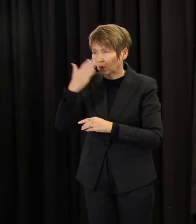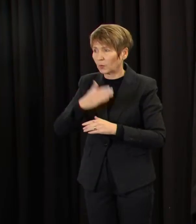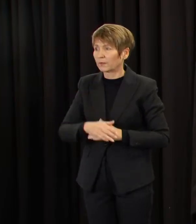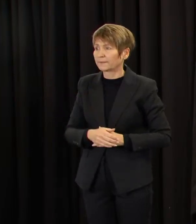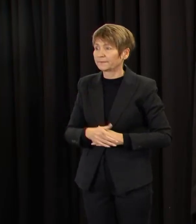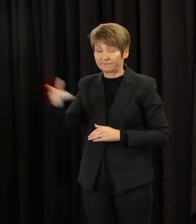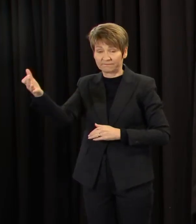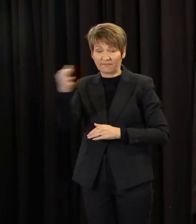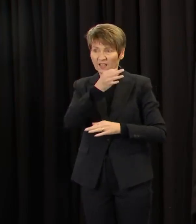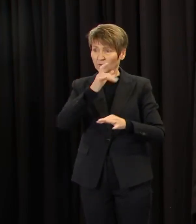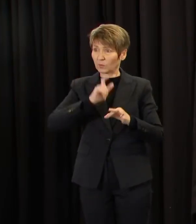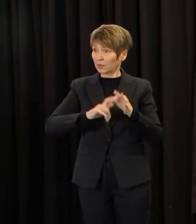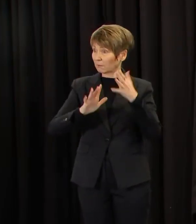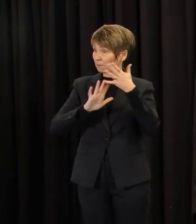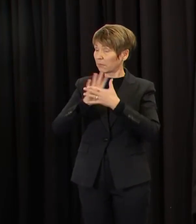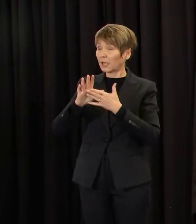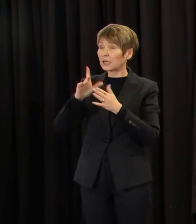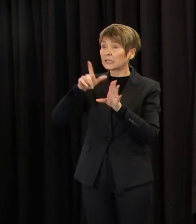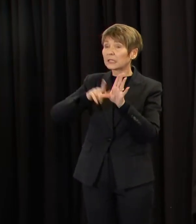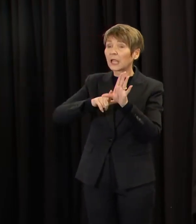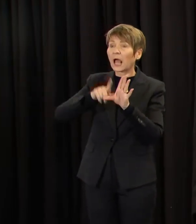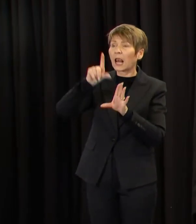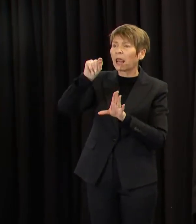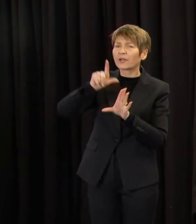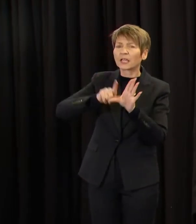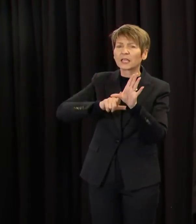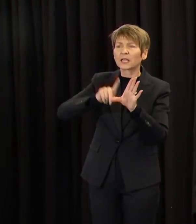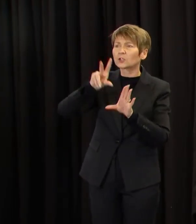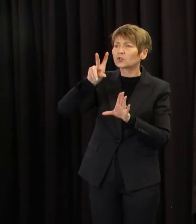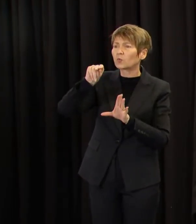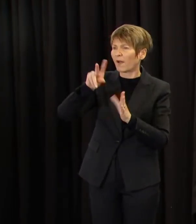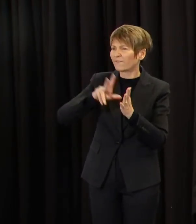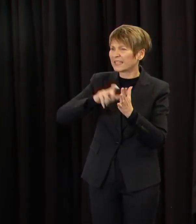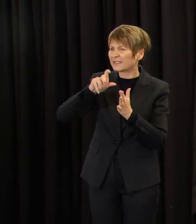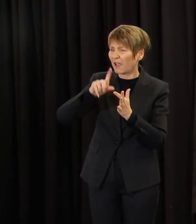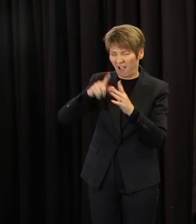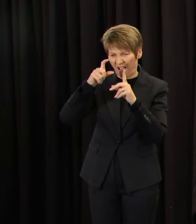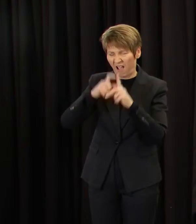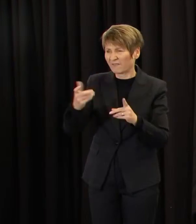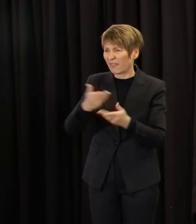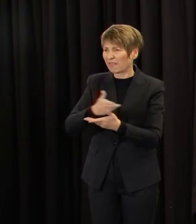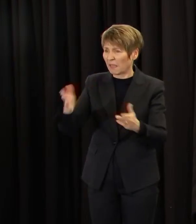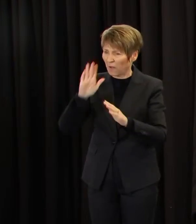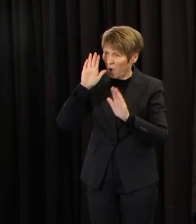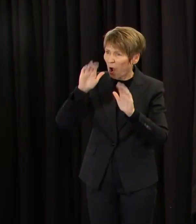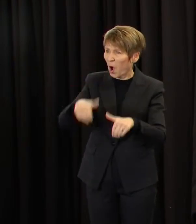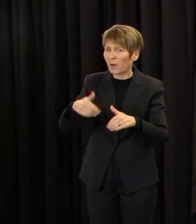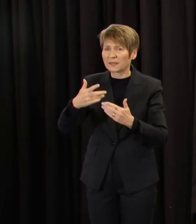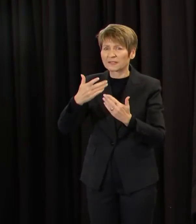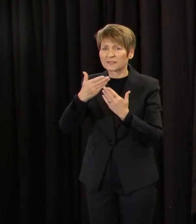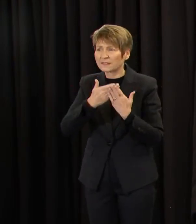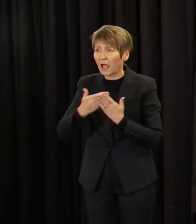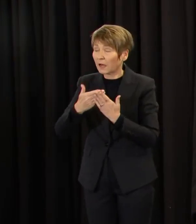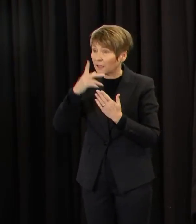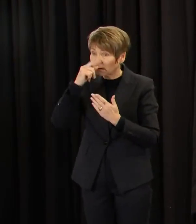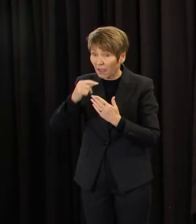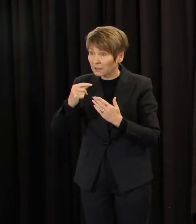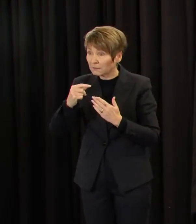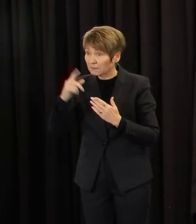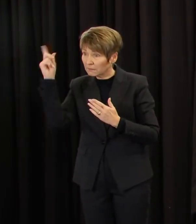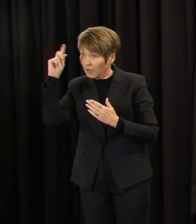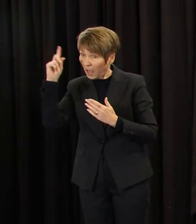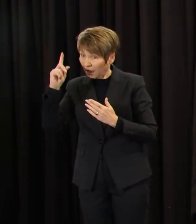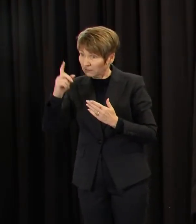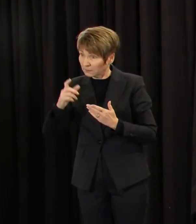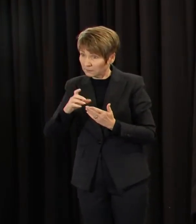them priority? No. There's some work being done at the moment across ourselves and across with our Commonwealth colleagues. Obviously, we need additional